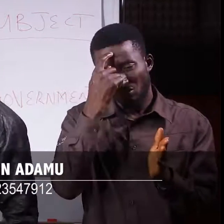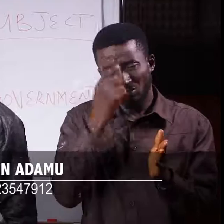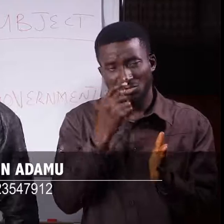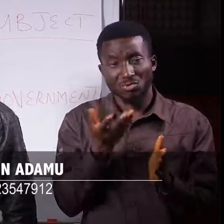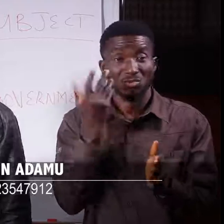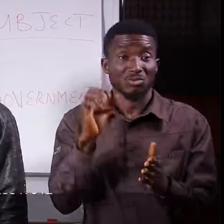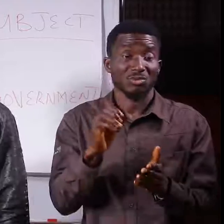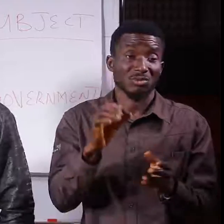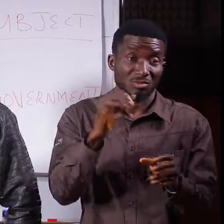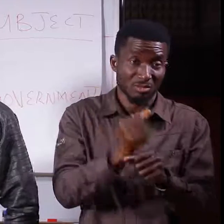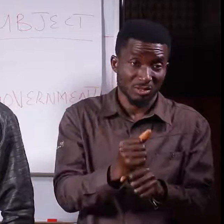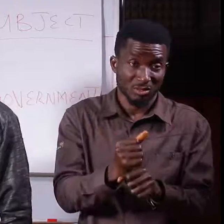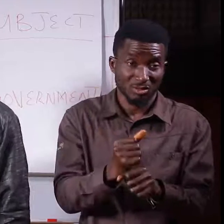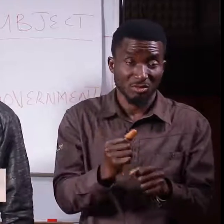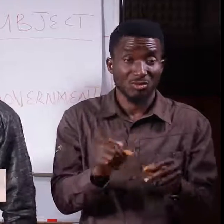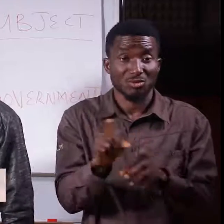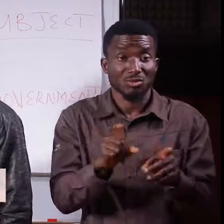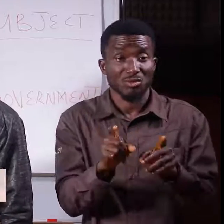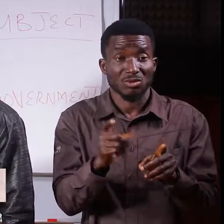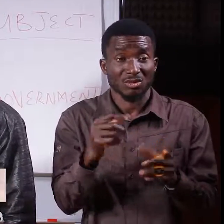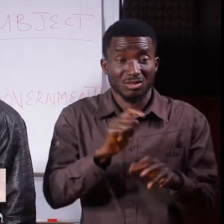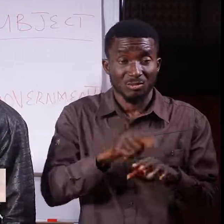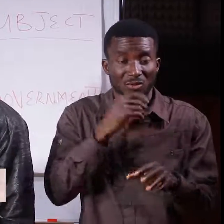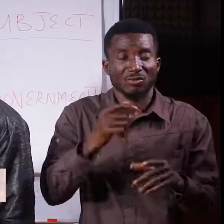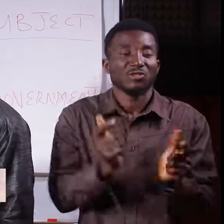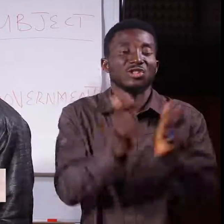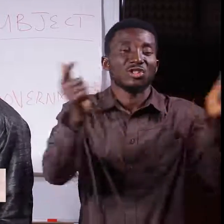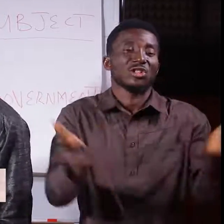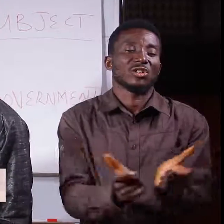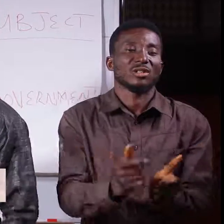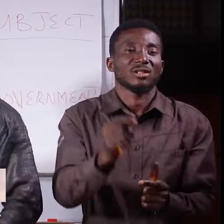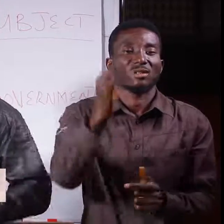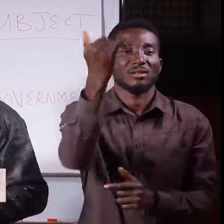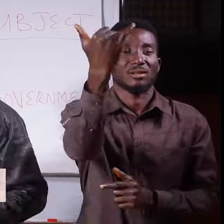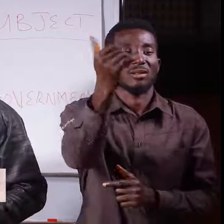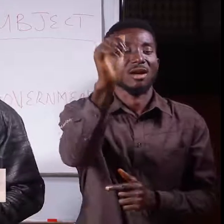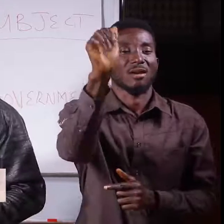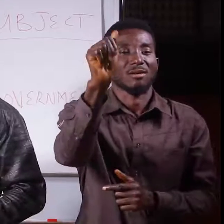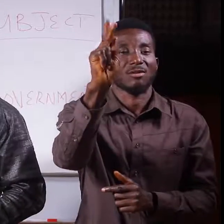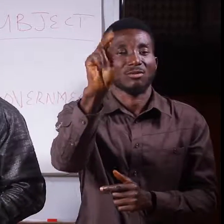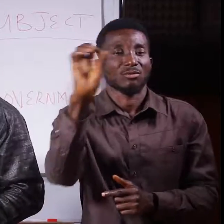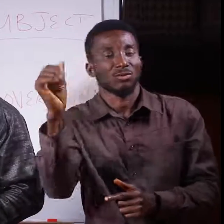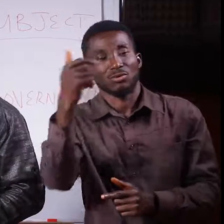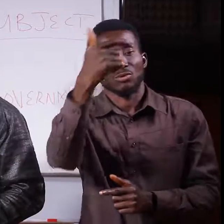the regime of General Yakubu Gowon. It was created,